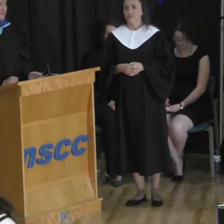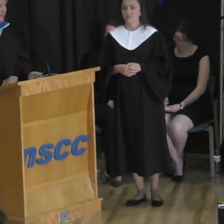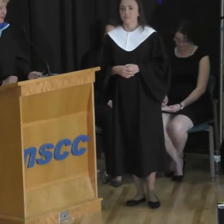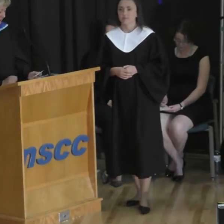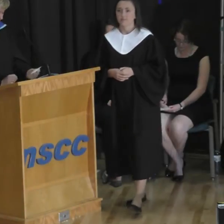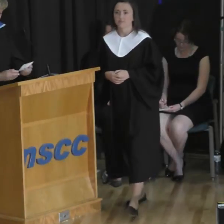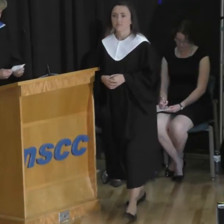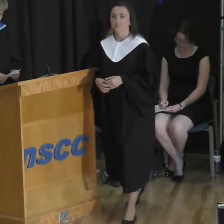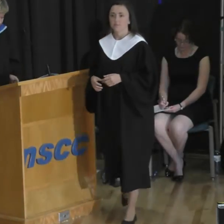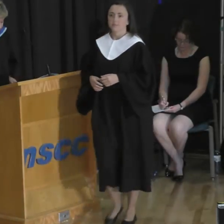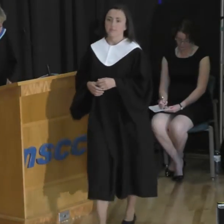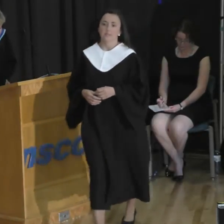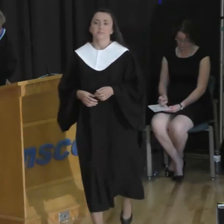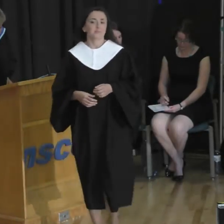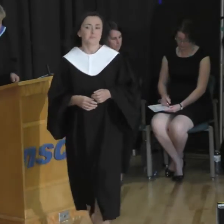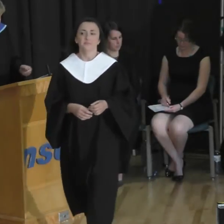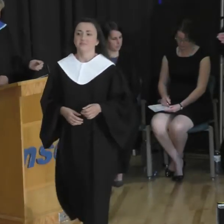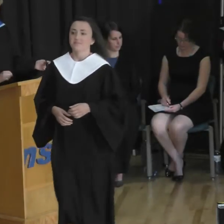Catherine Southall.